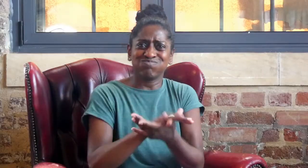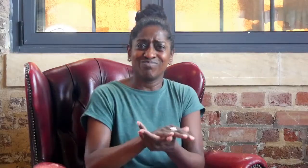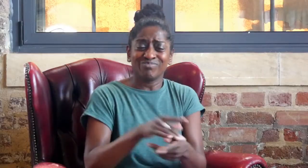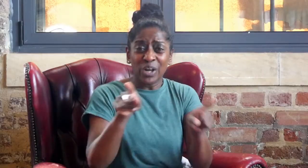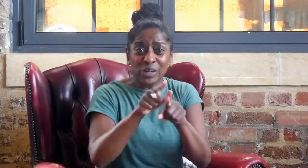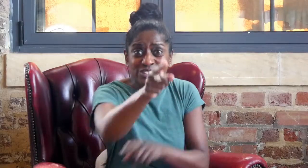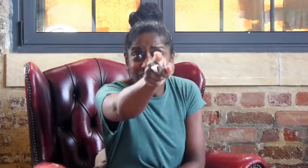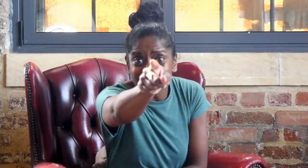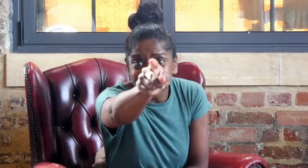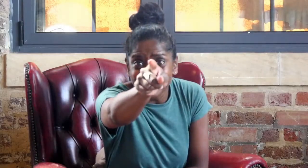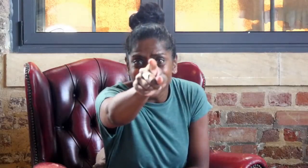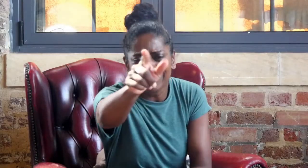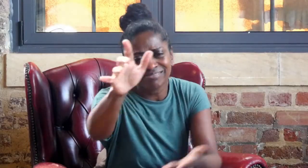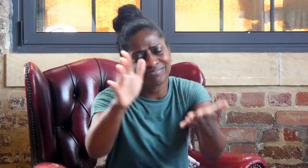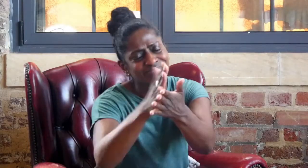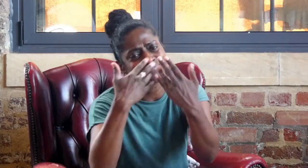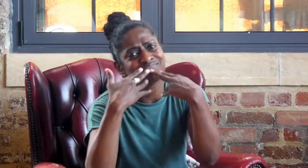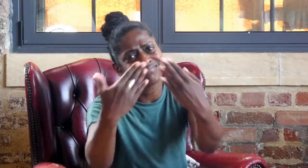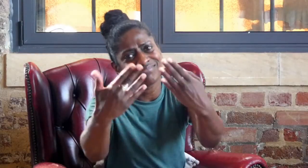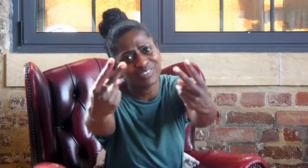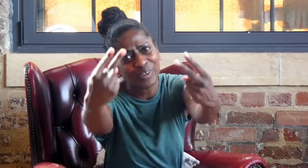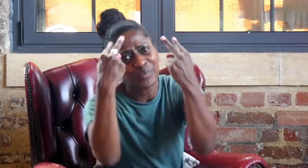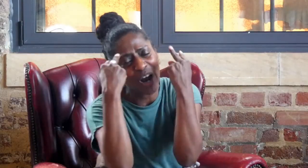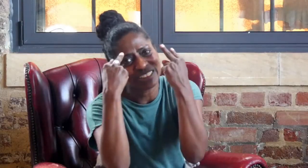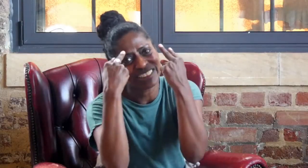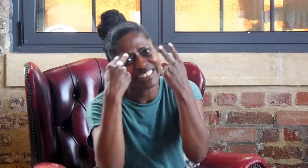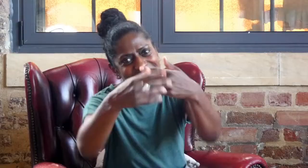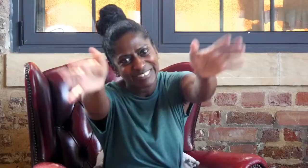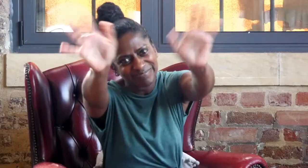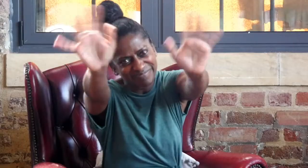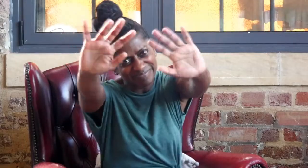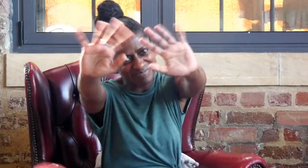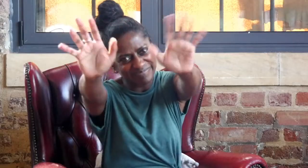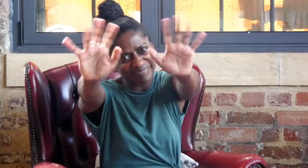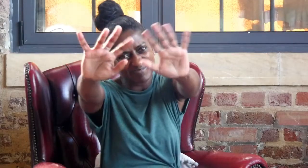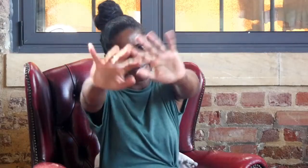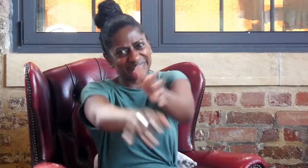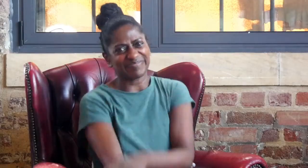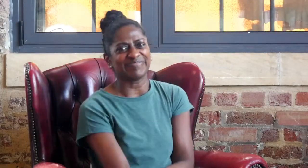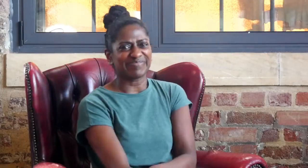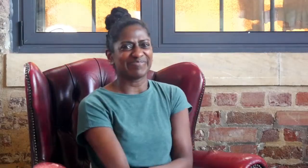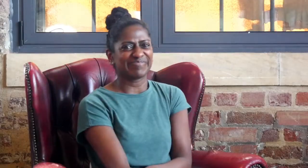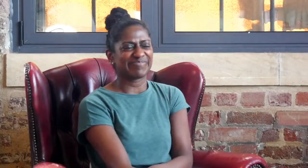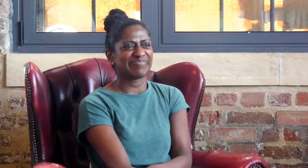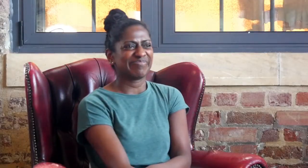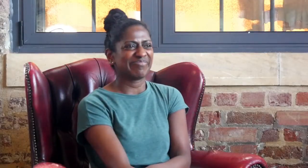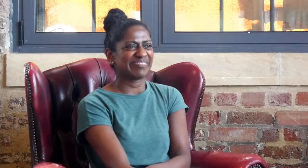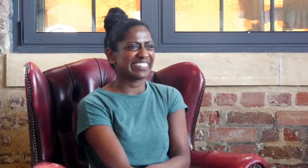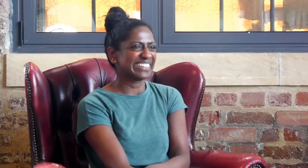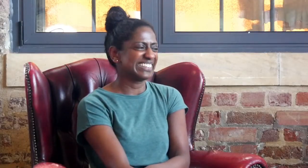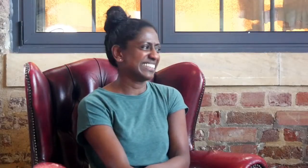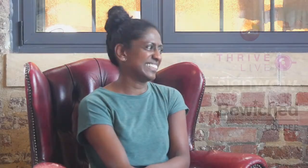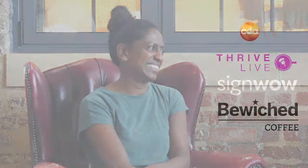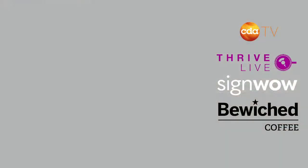giving us this space to be able to film, and for you, thank you so much everyone for watching. Bye. Bye.